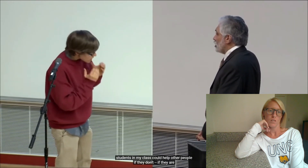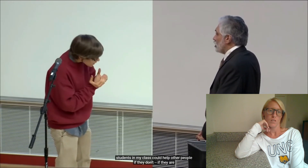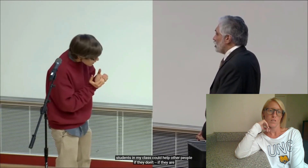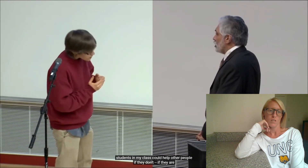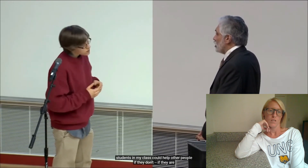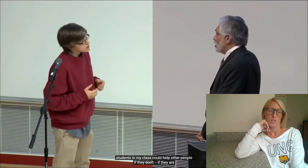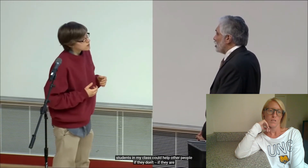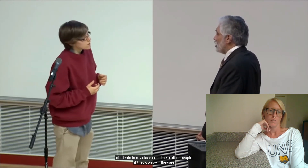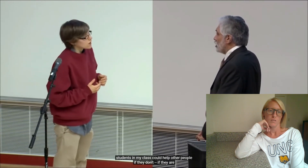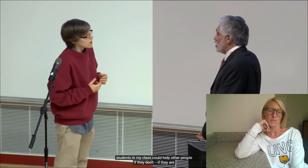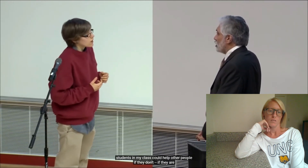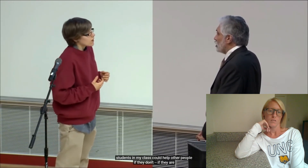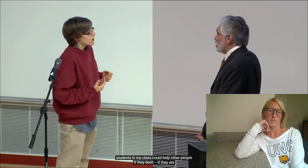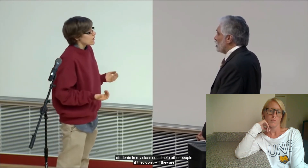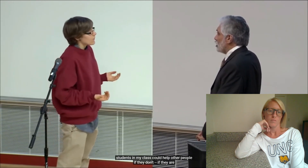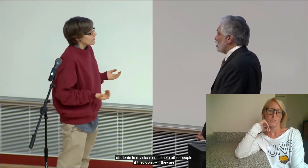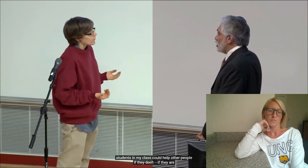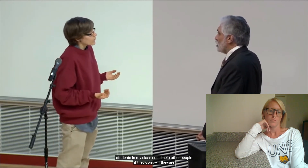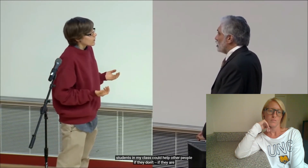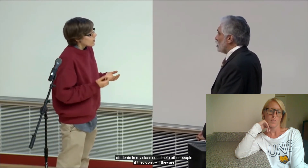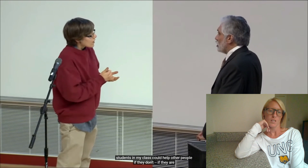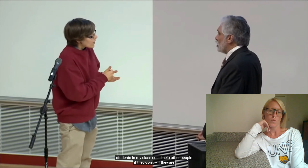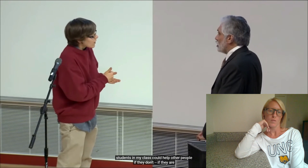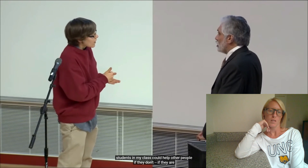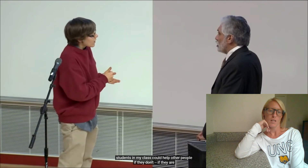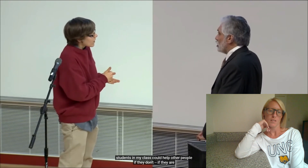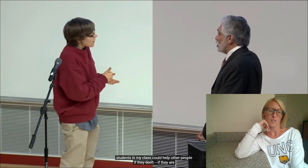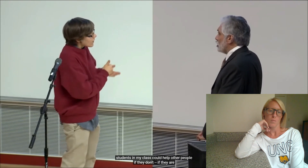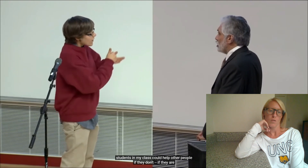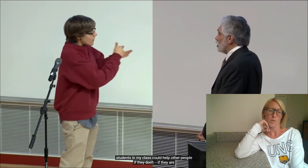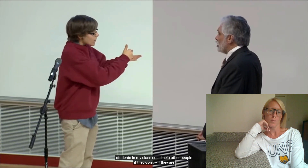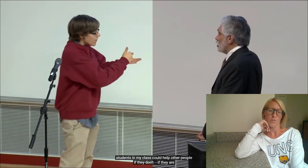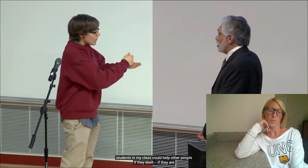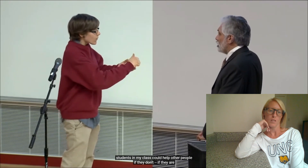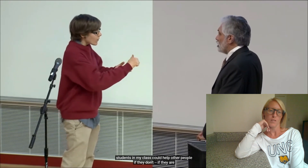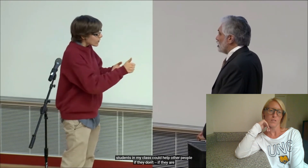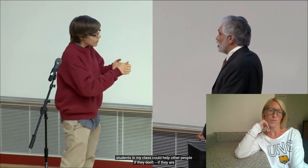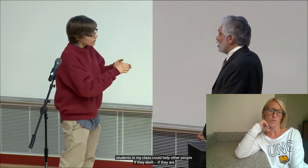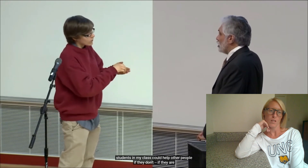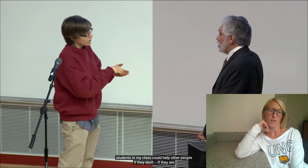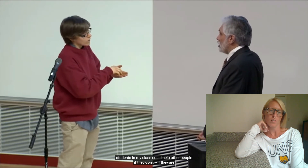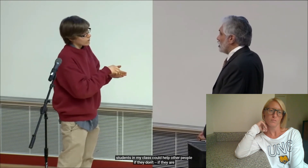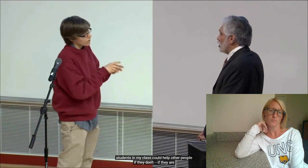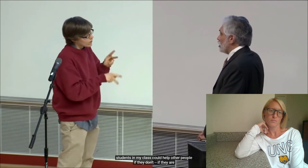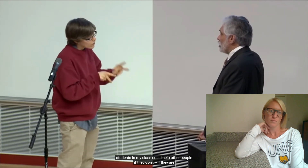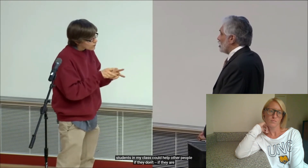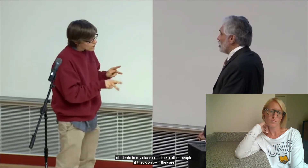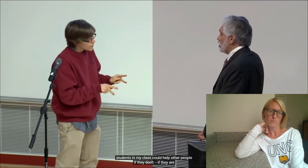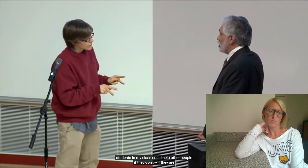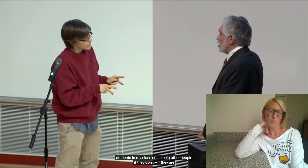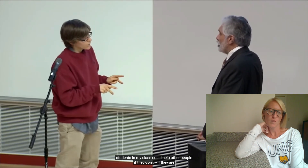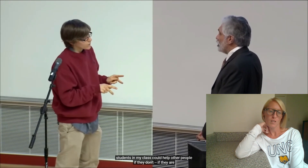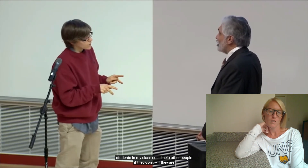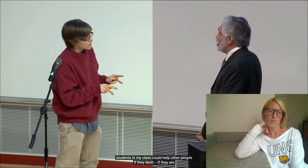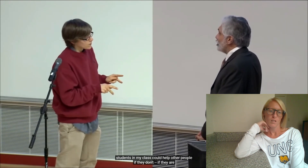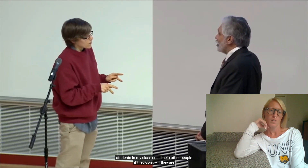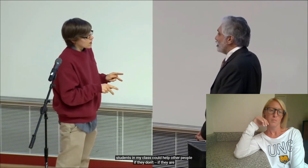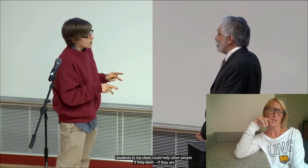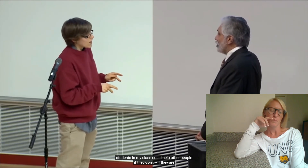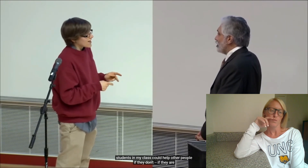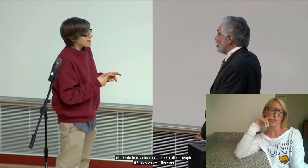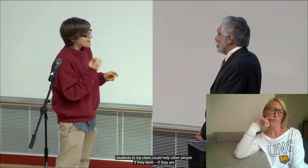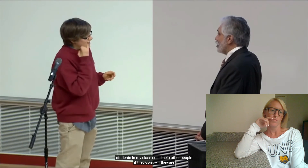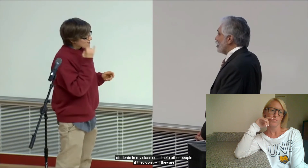school, in my class and students in my class could help other people, but if could they don't, help they are other